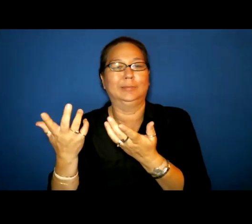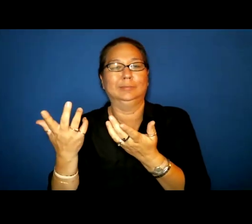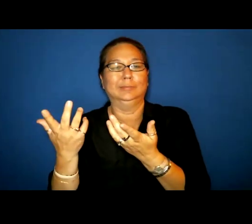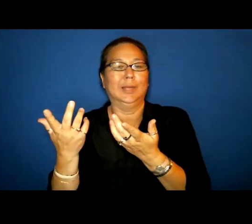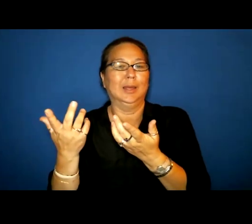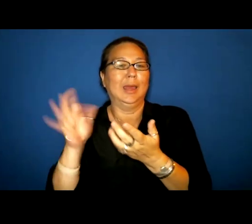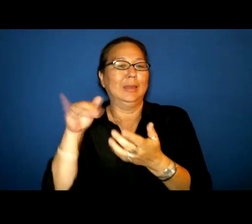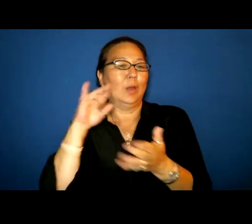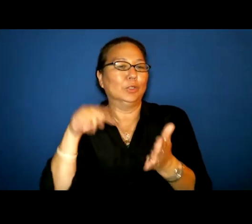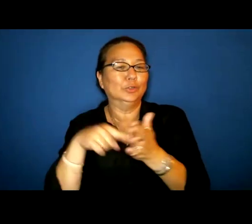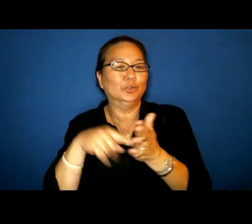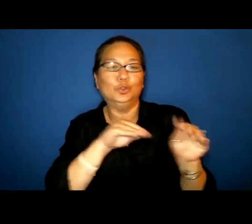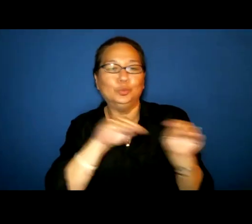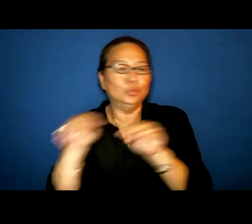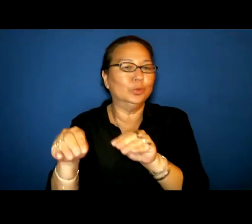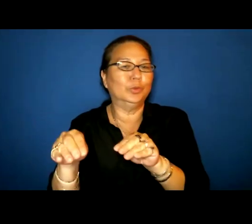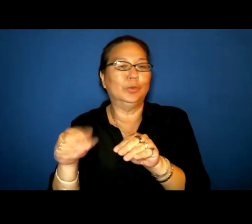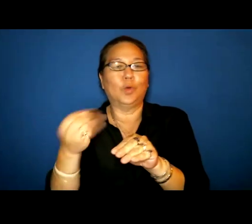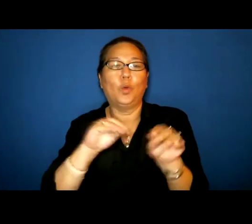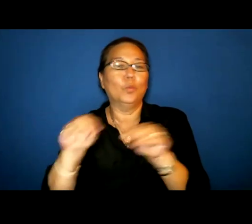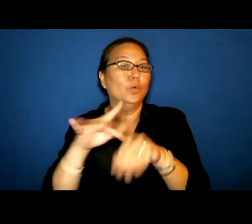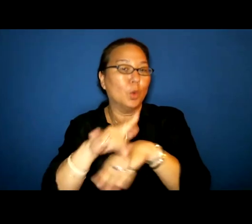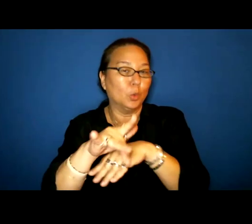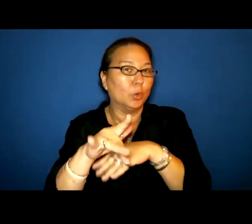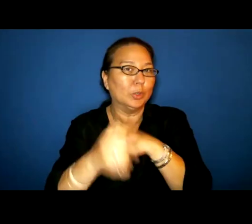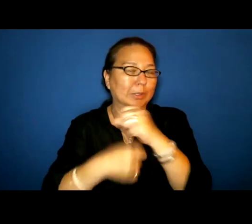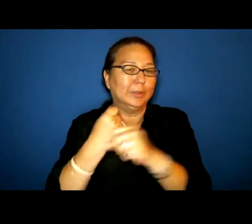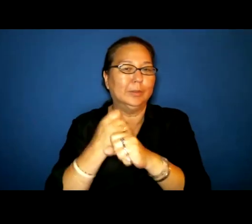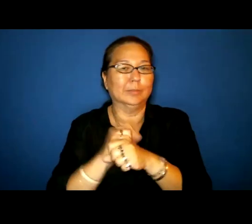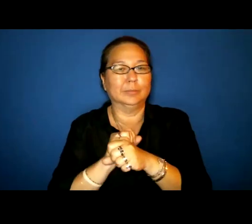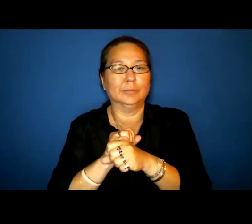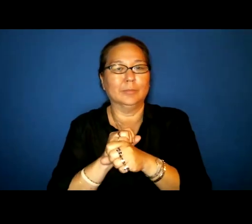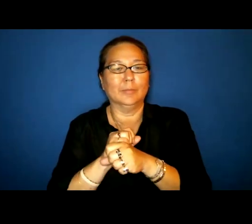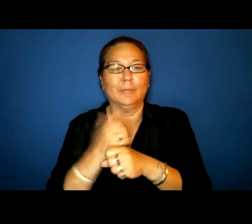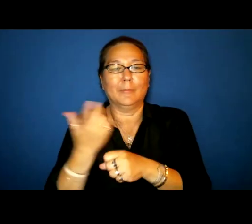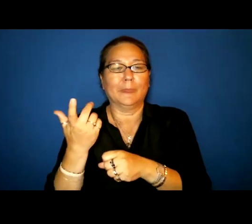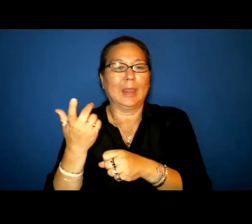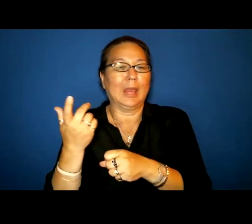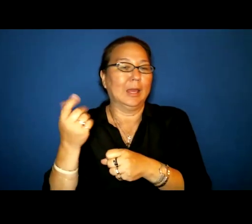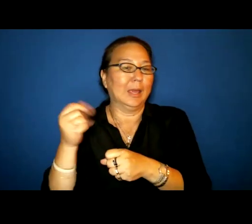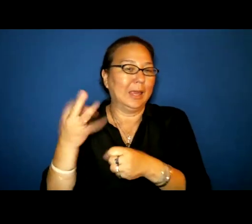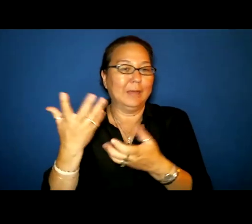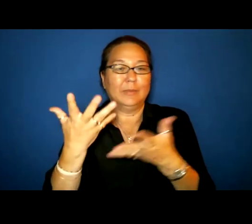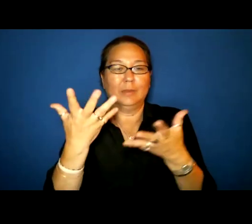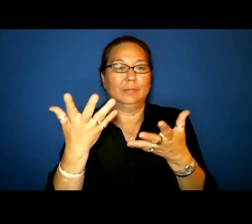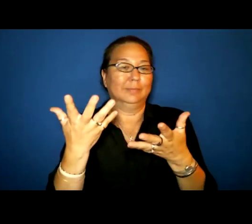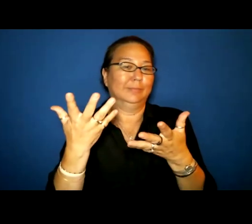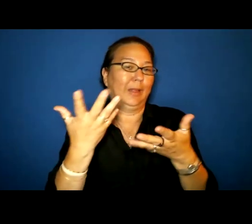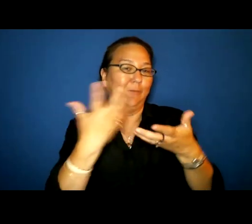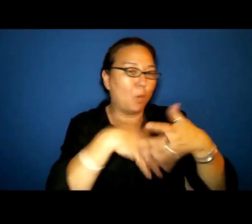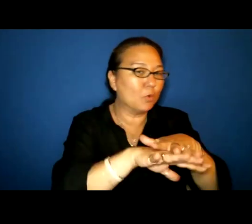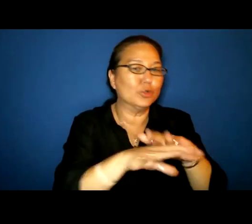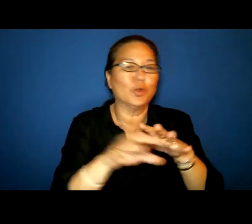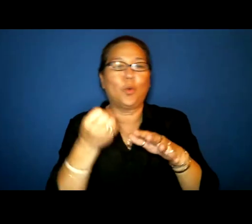We made sure families had a chance to go over, see the new building, feel comfortable. And if they were great with that, awesome. If they weren't